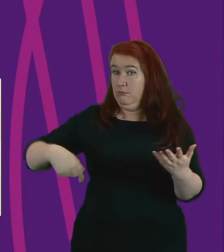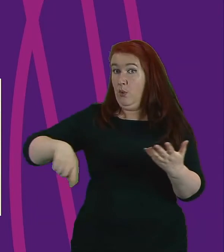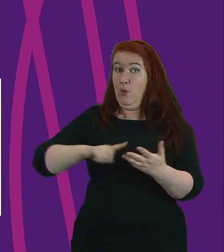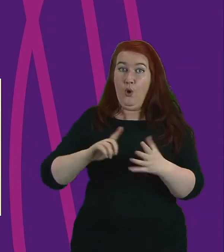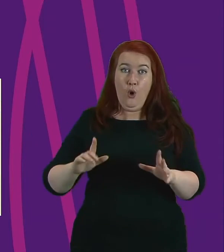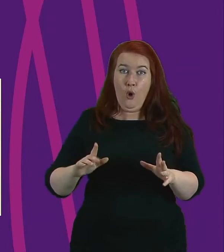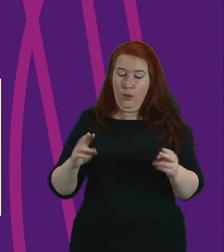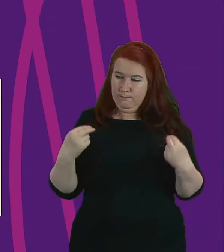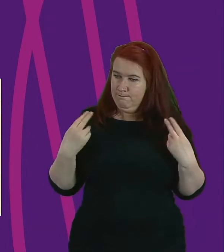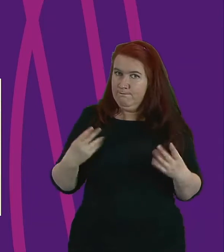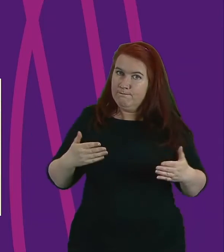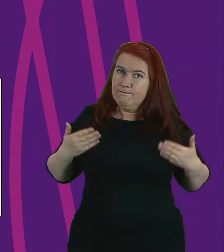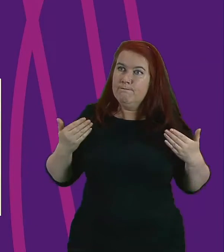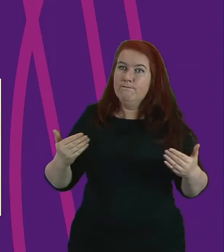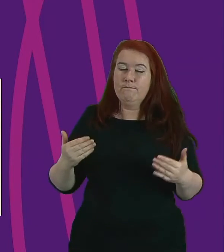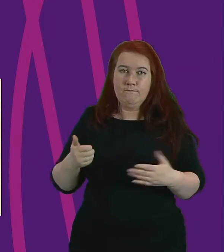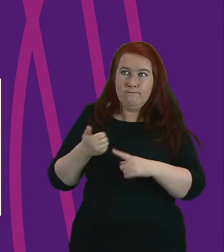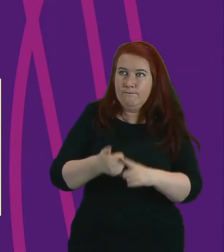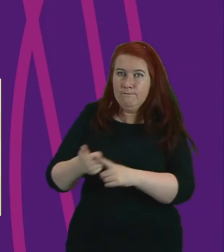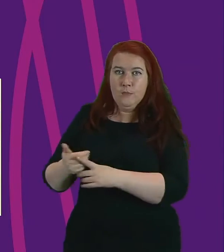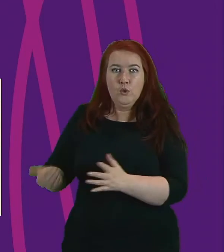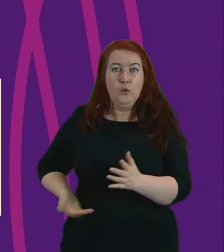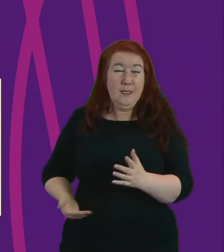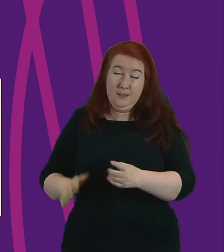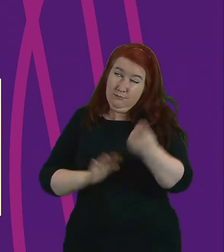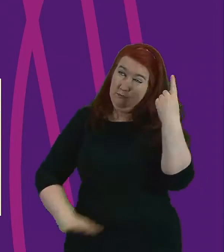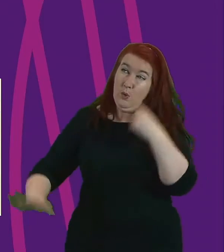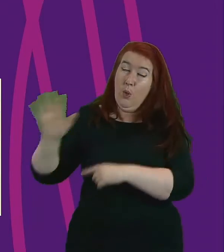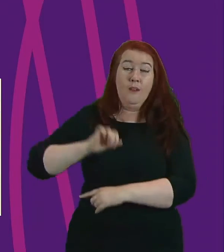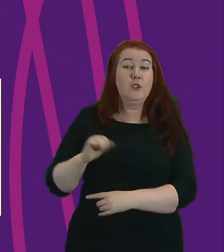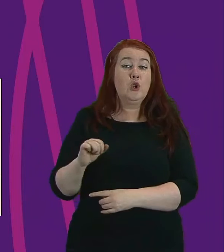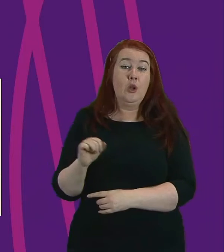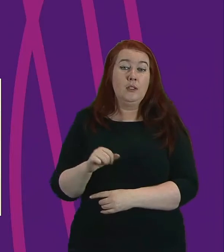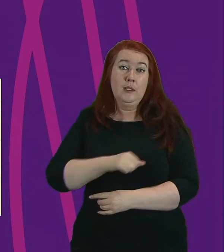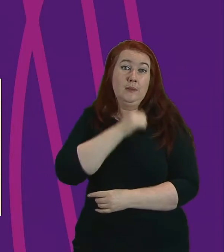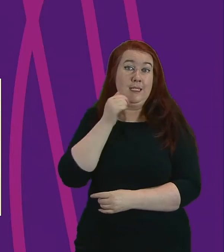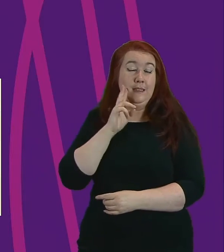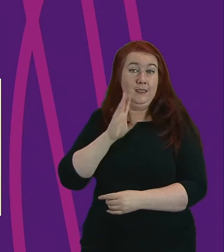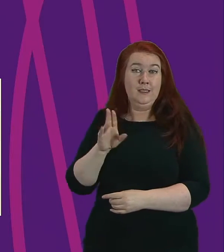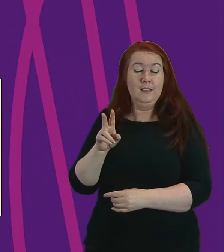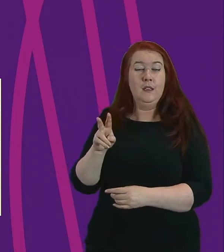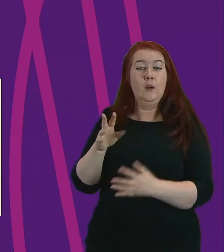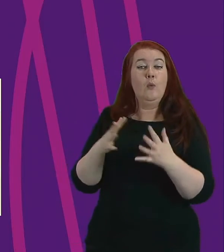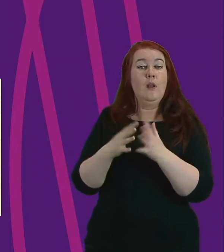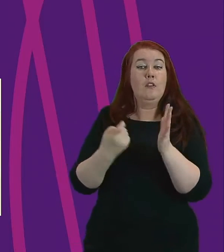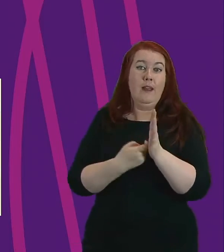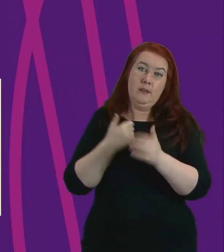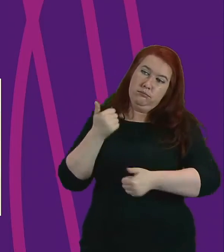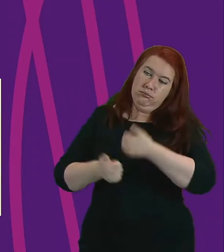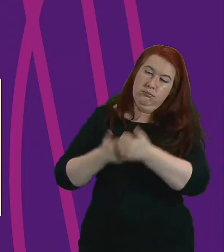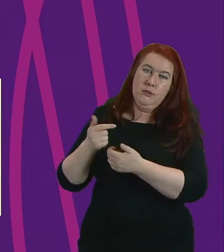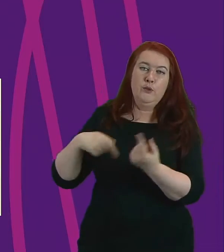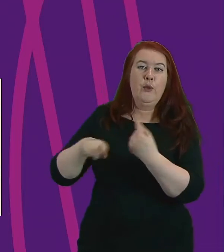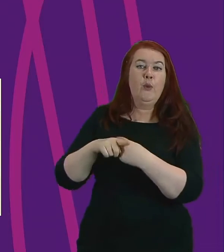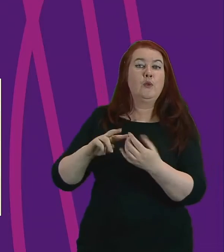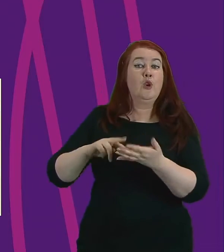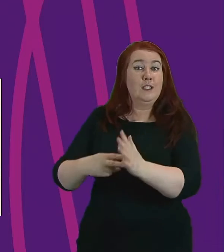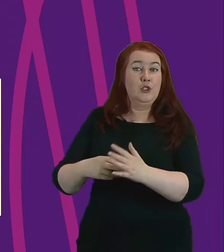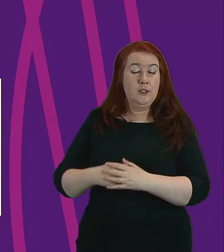for businesses in every corner of Scotland, and it was good to hear Willie Rennie paying credit to those